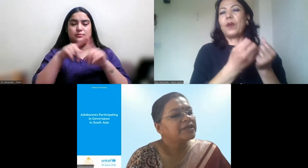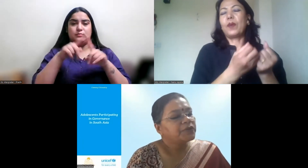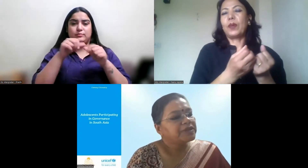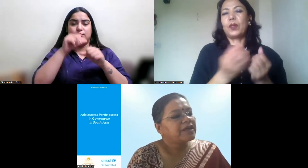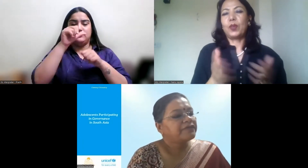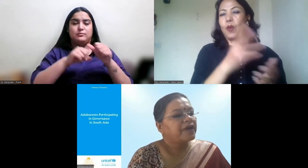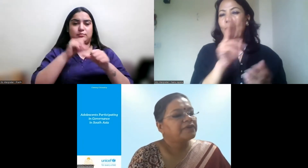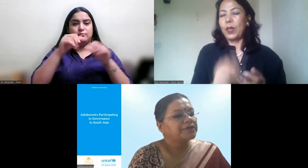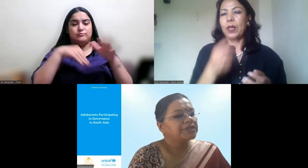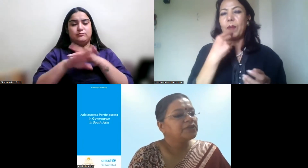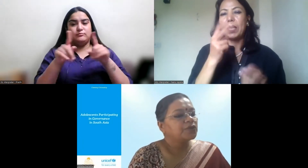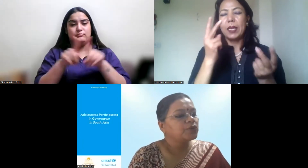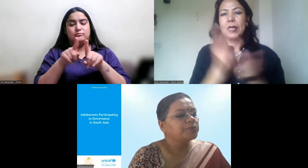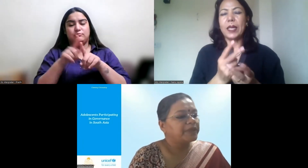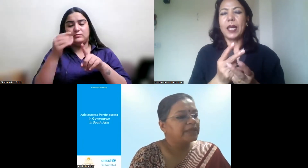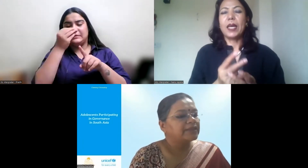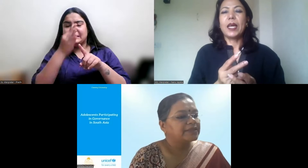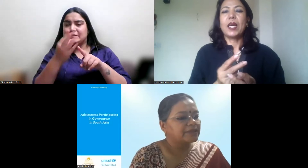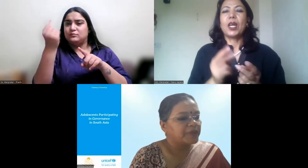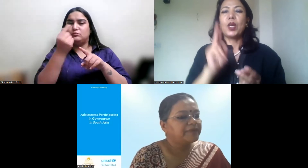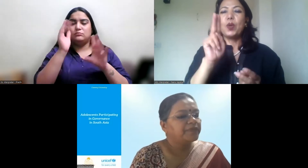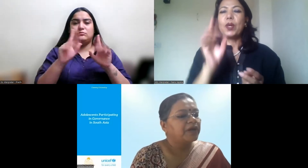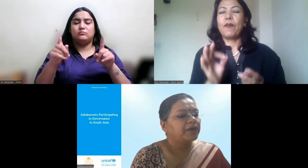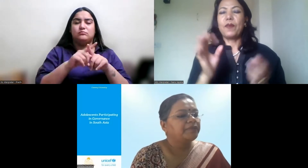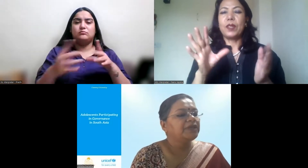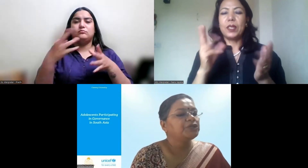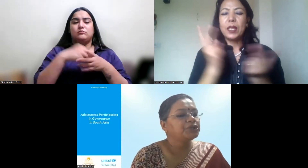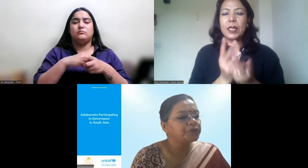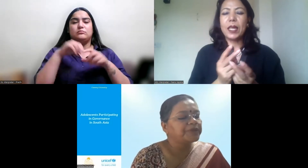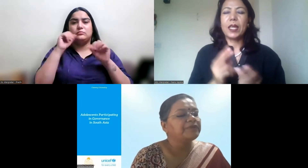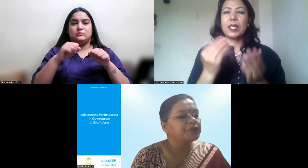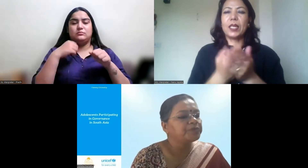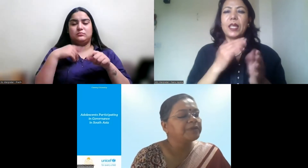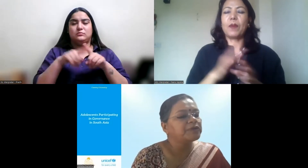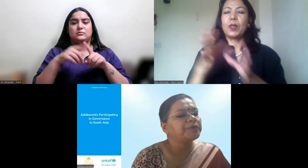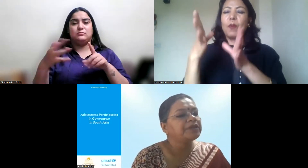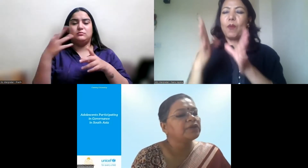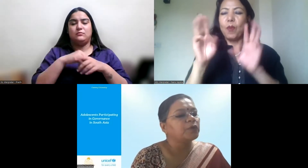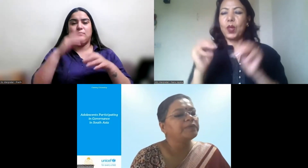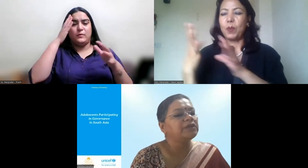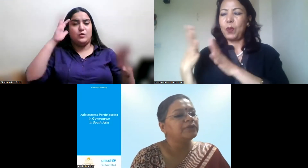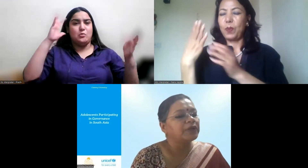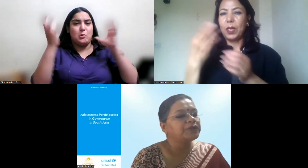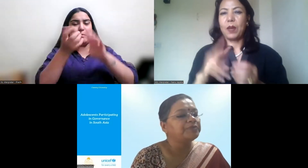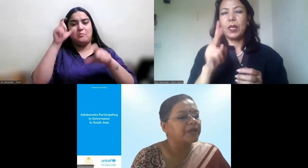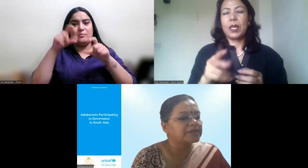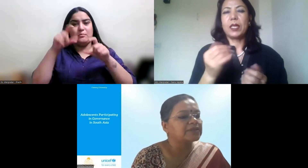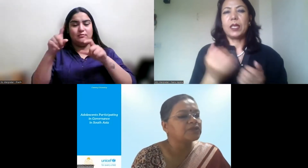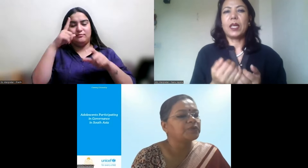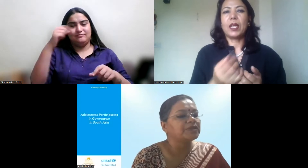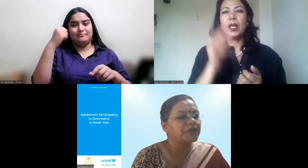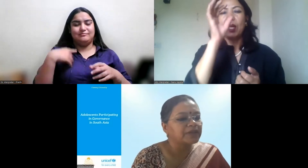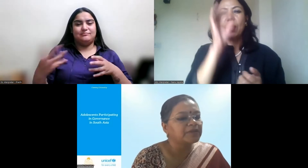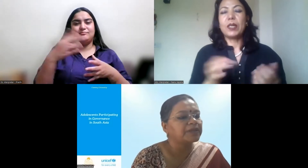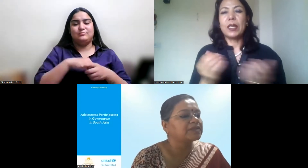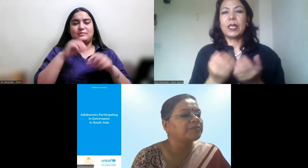Agencies like UNICEF have a critical role to play in this as well. We should be able to bring the global knowledge and praxis